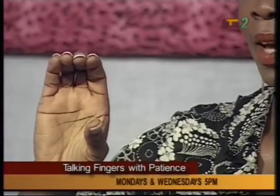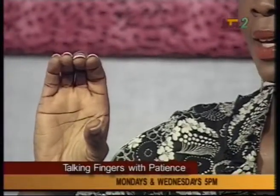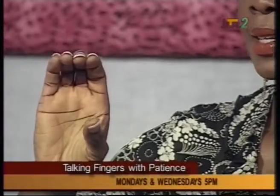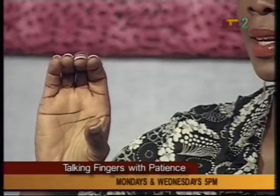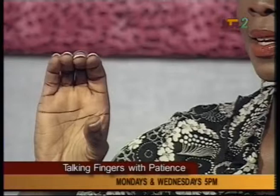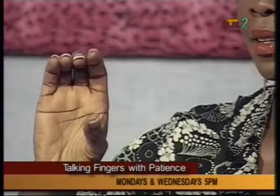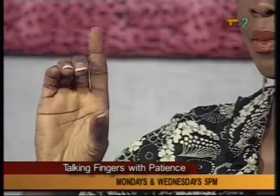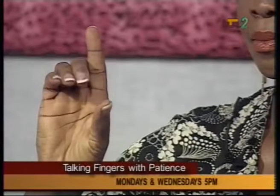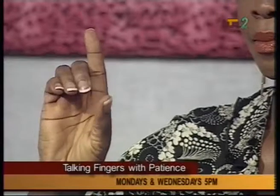D,